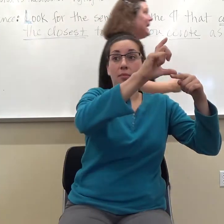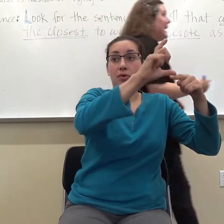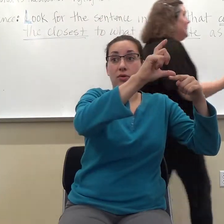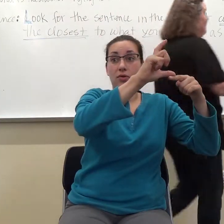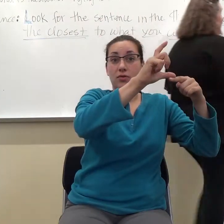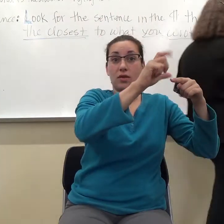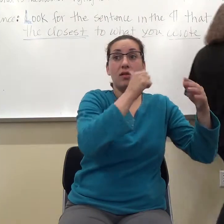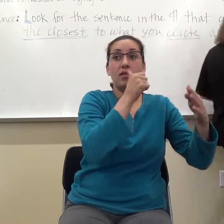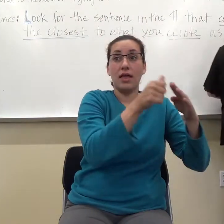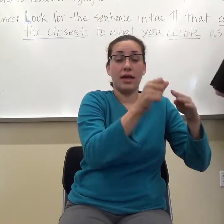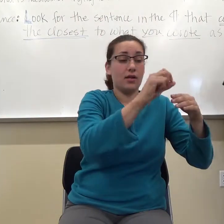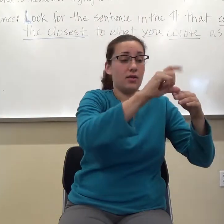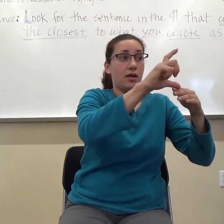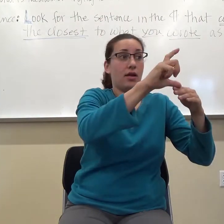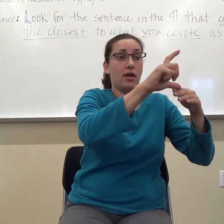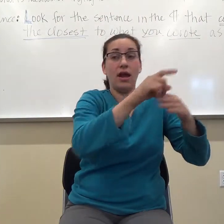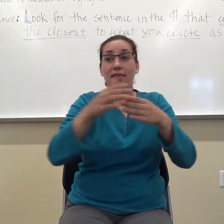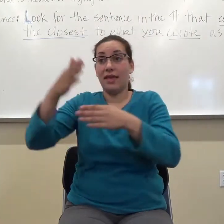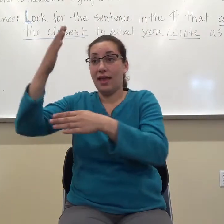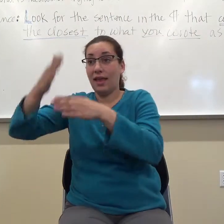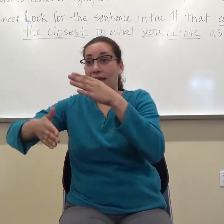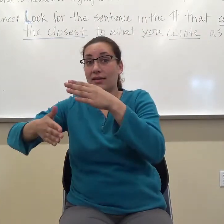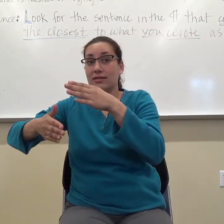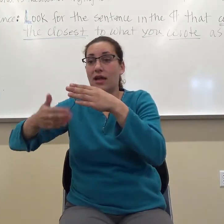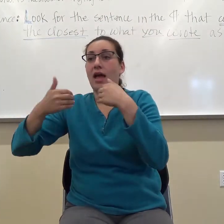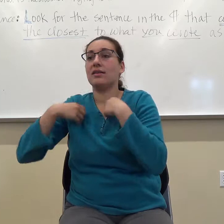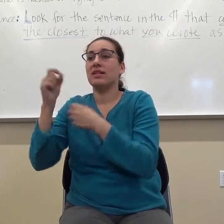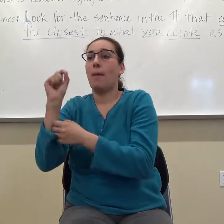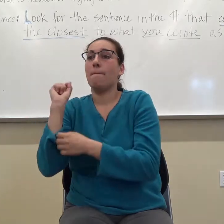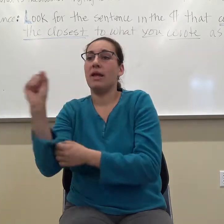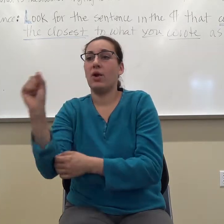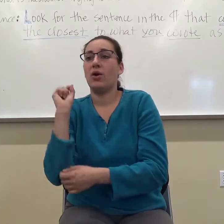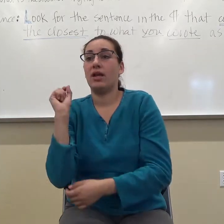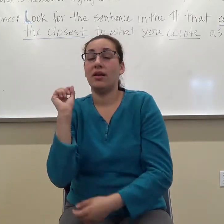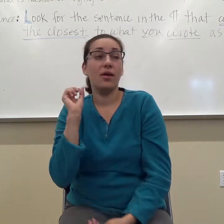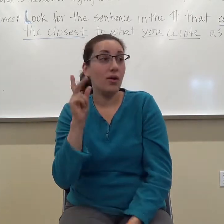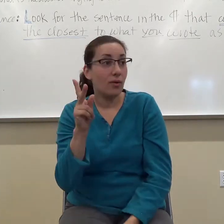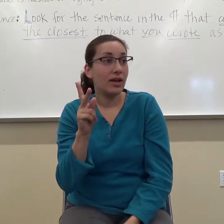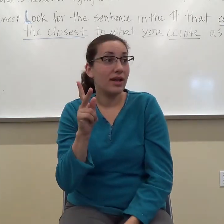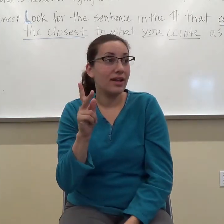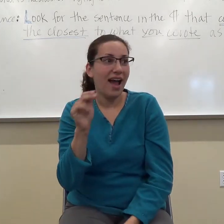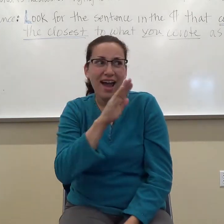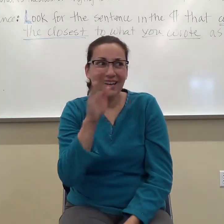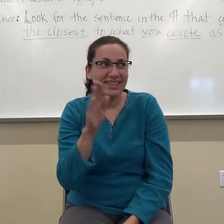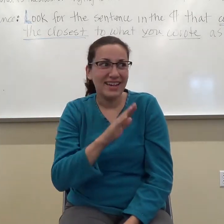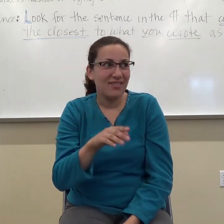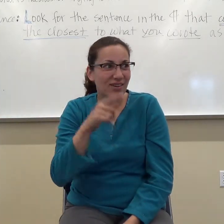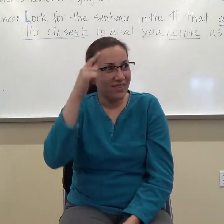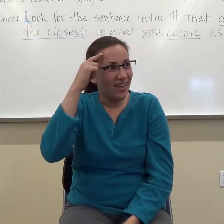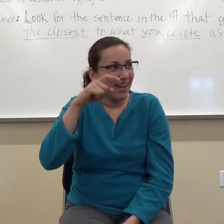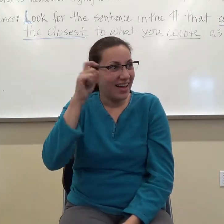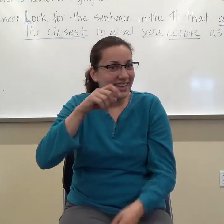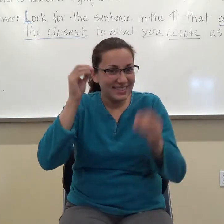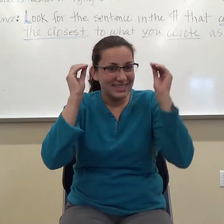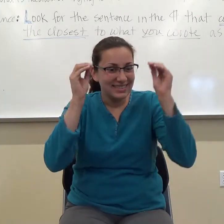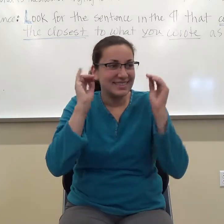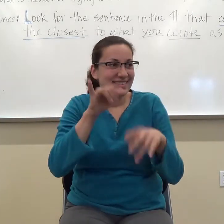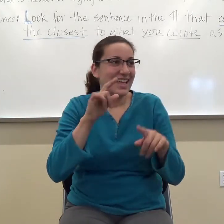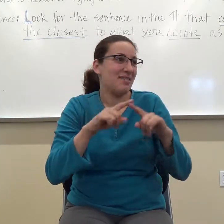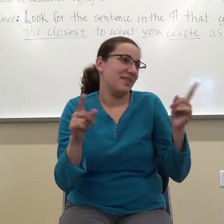a period at the end, okay? I never thought I'd have to actually teach that. And it's not